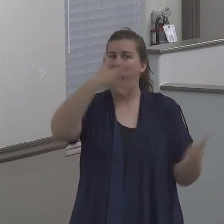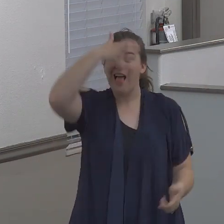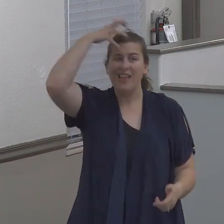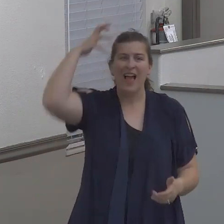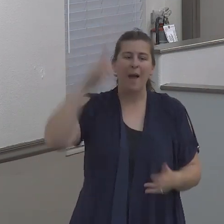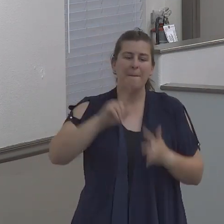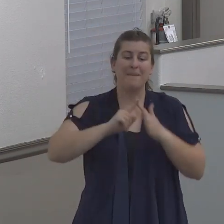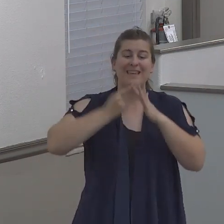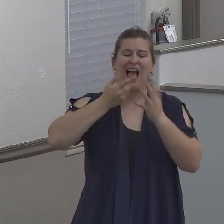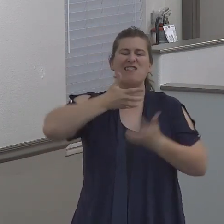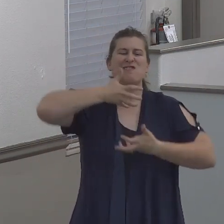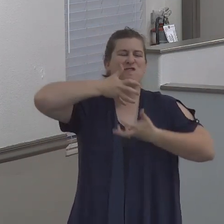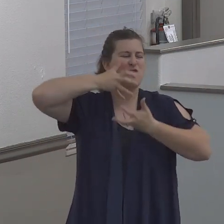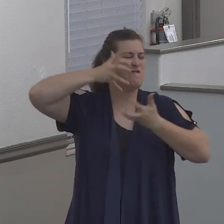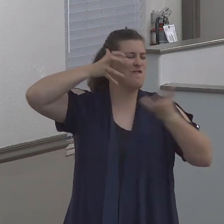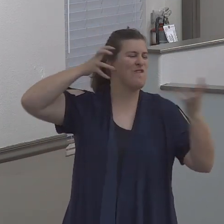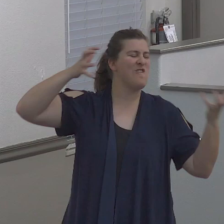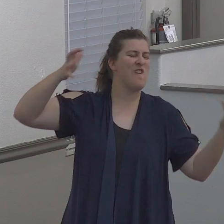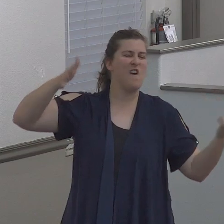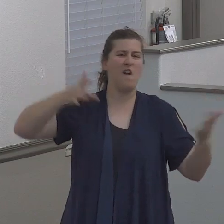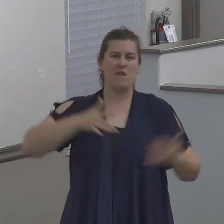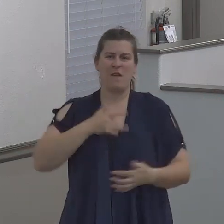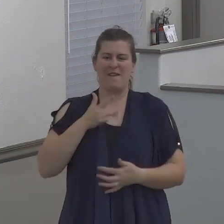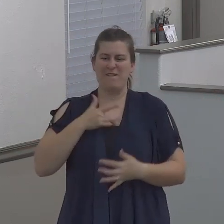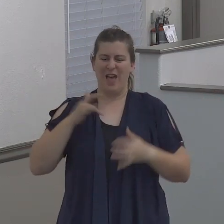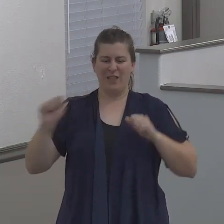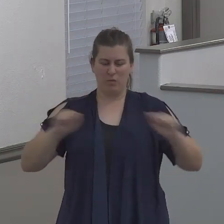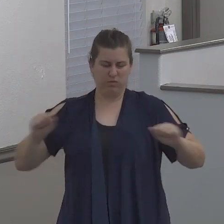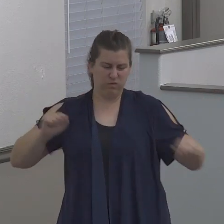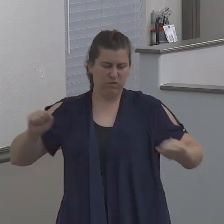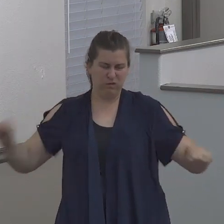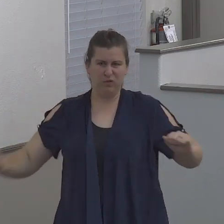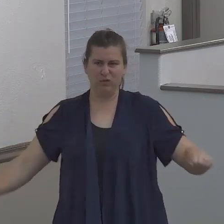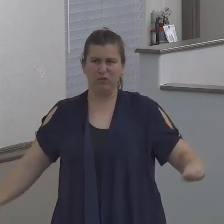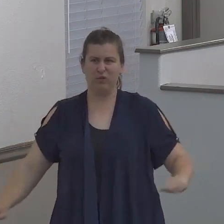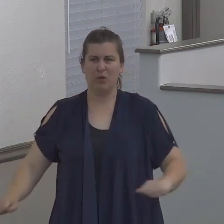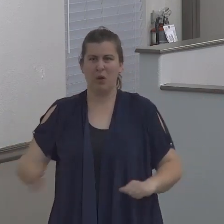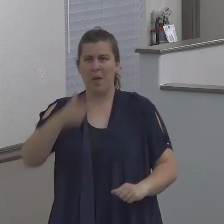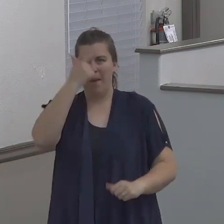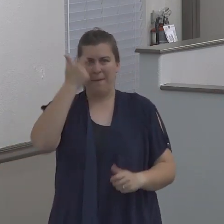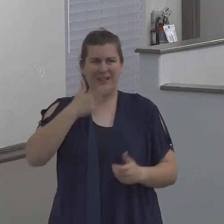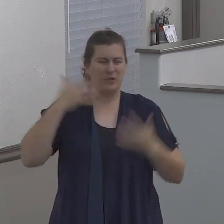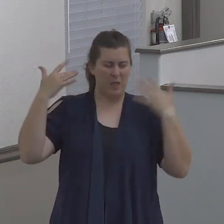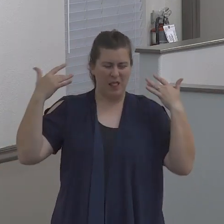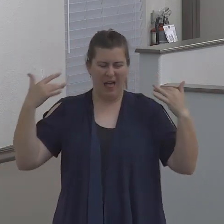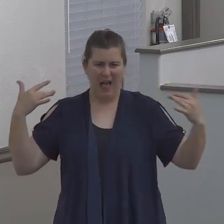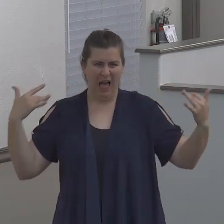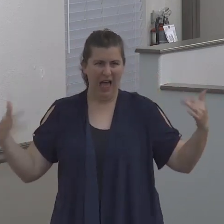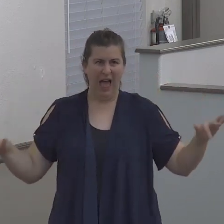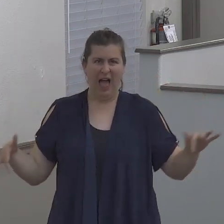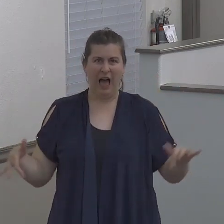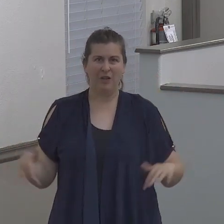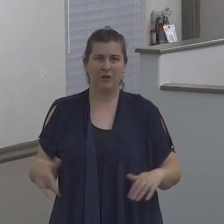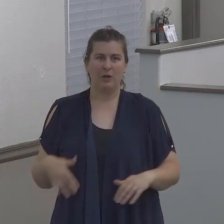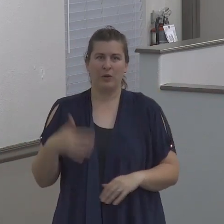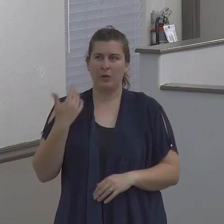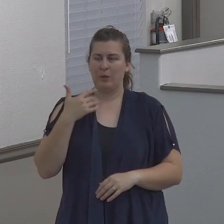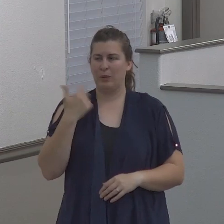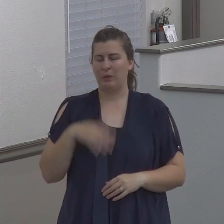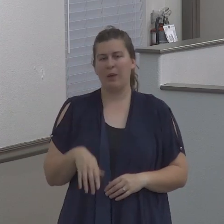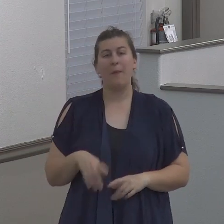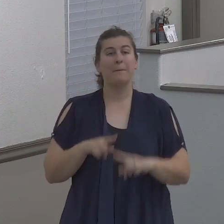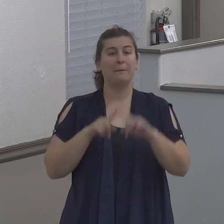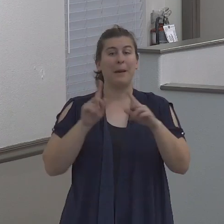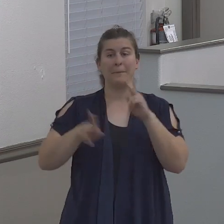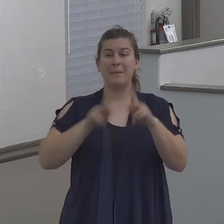And a couple of those big lions started roaring. And I mean, you could feel it in your chest.